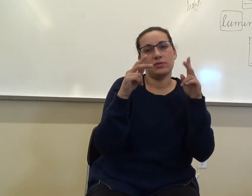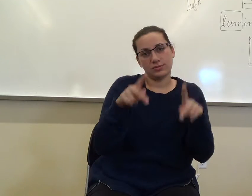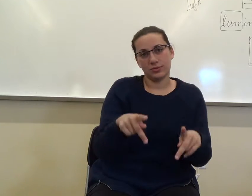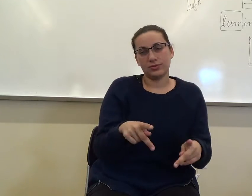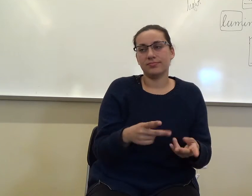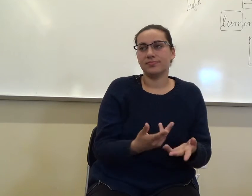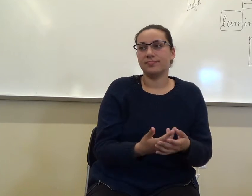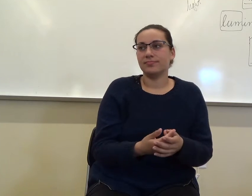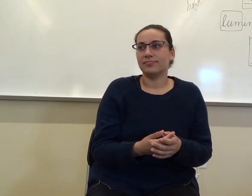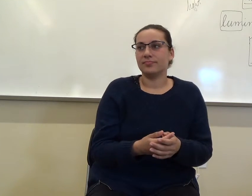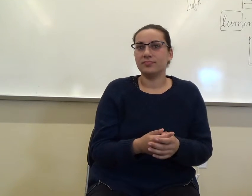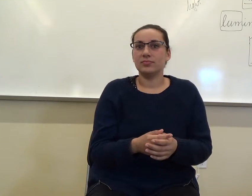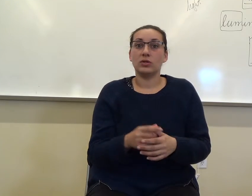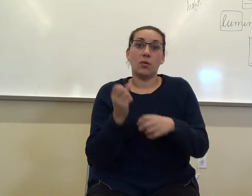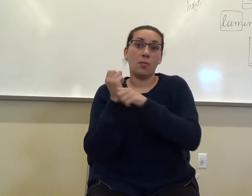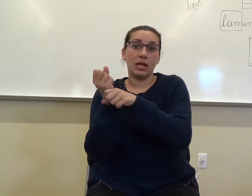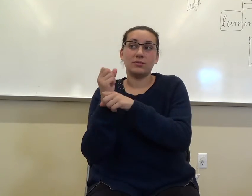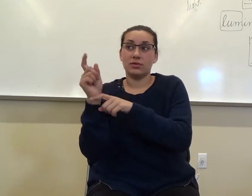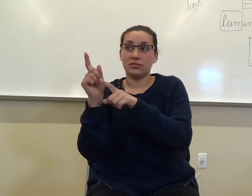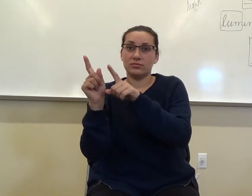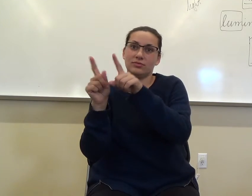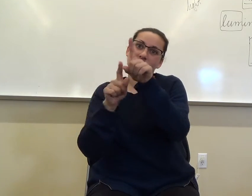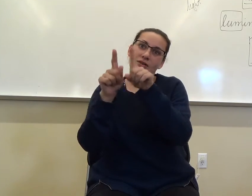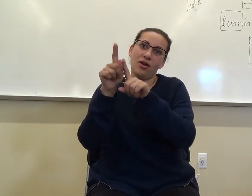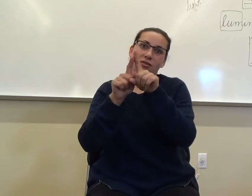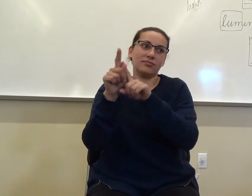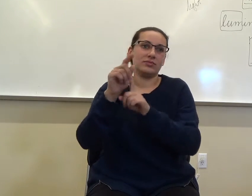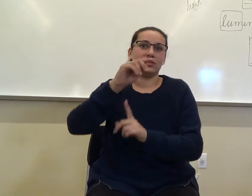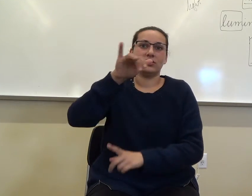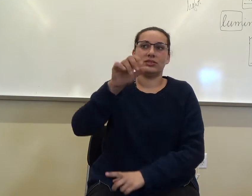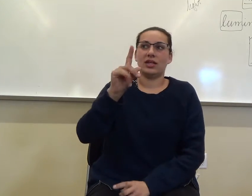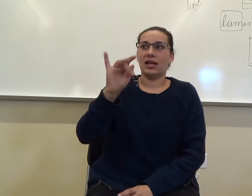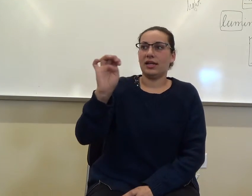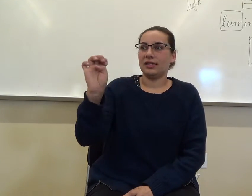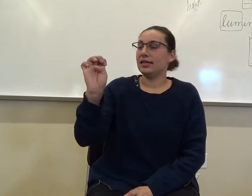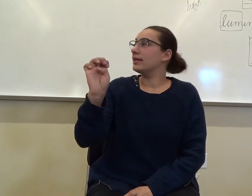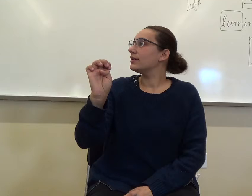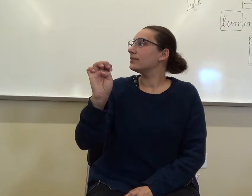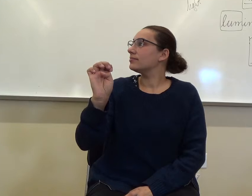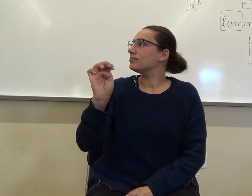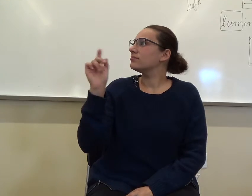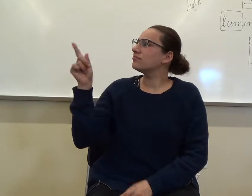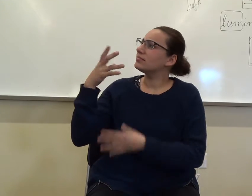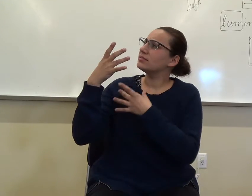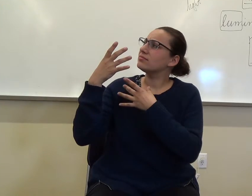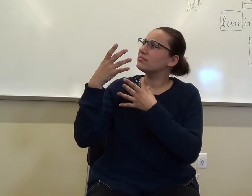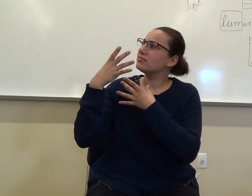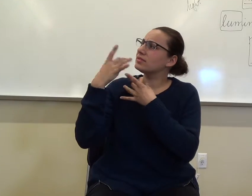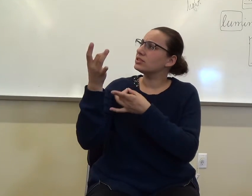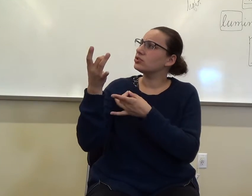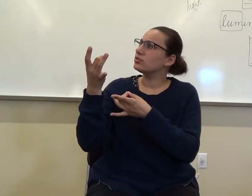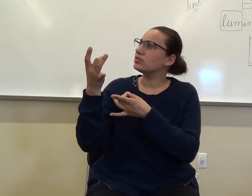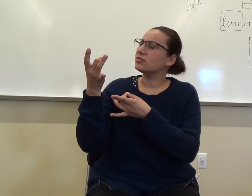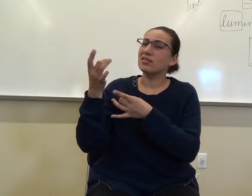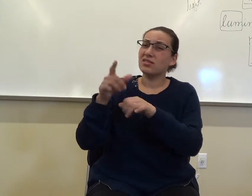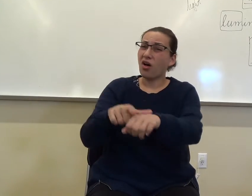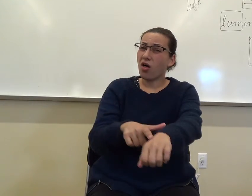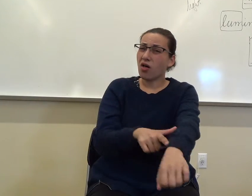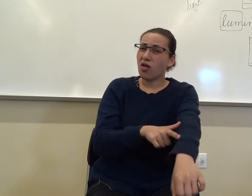star is Jackie Robinson, and this sentence is interesting because this is a long sentence to start with,